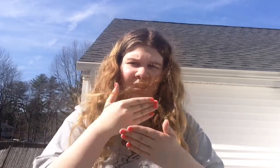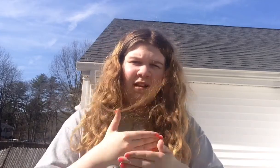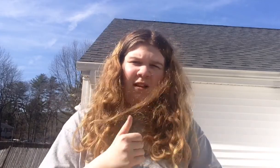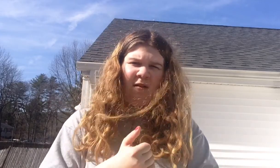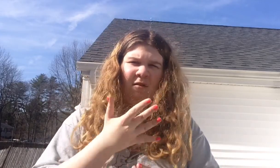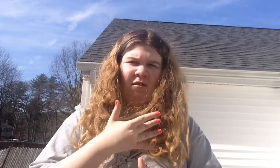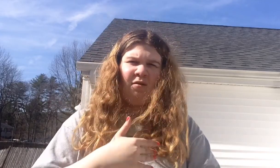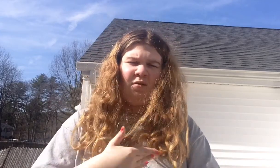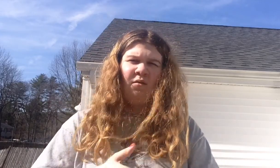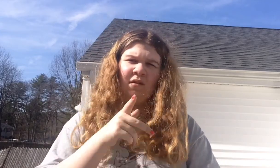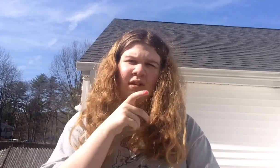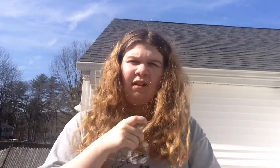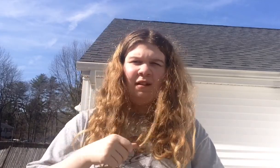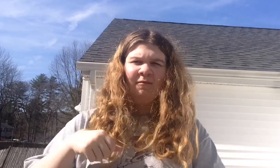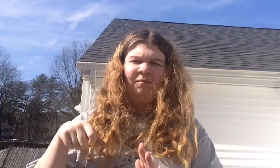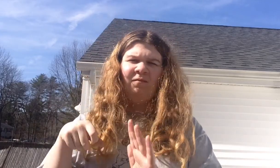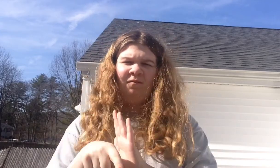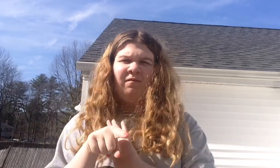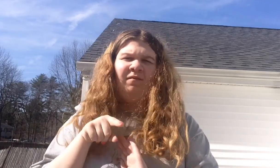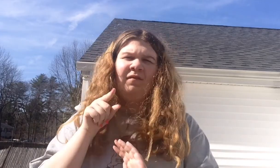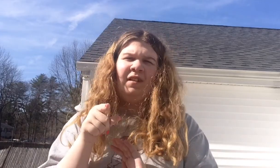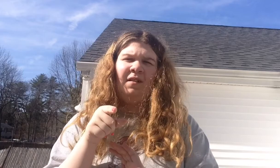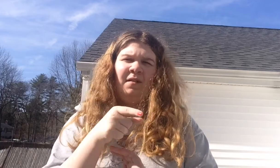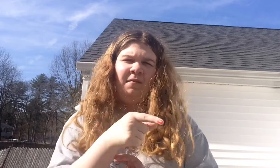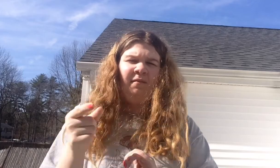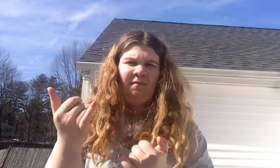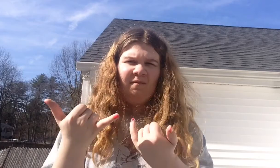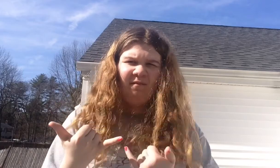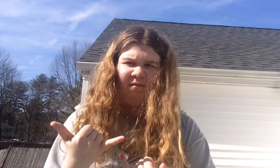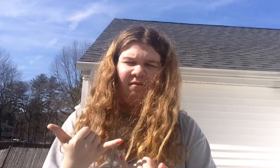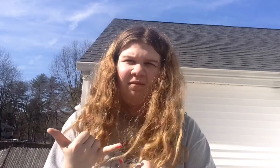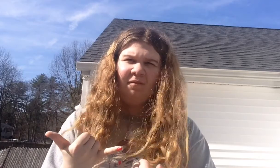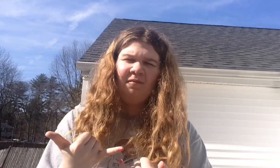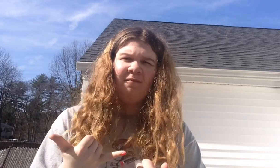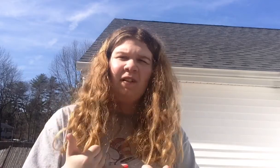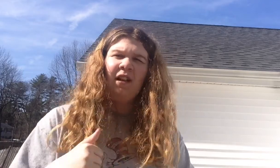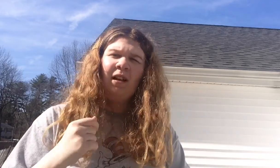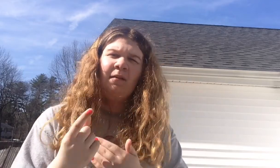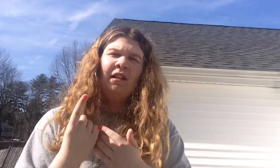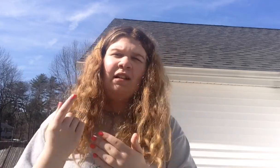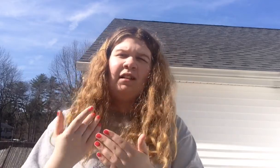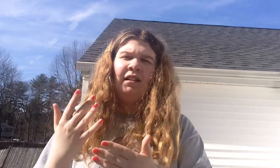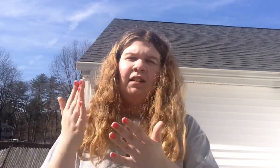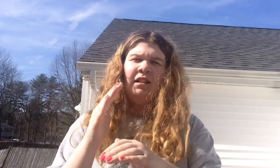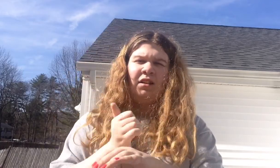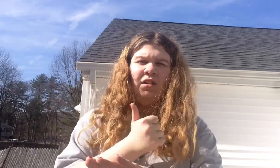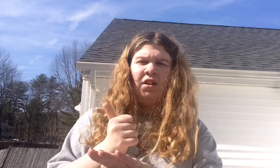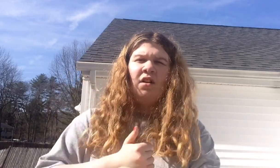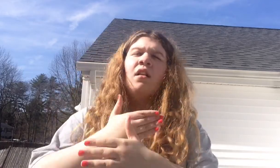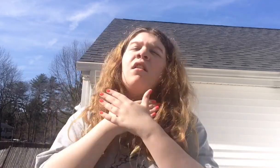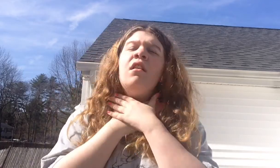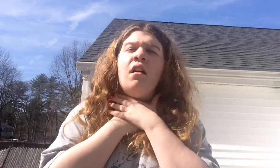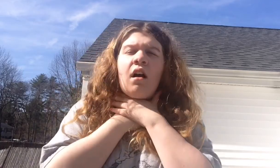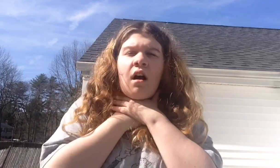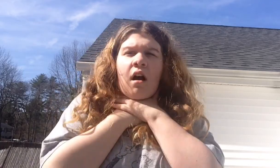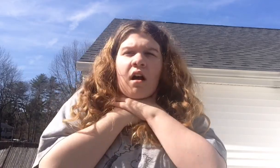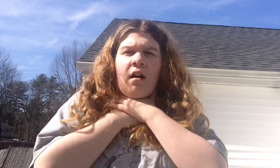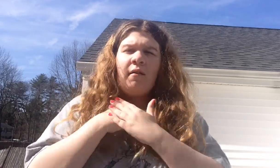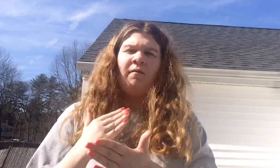them and who's gonna cut them out Sometimes there's a danger of choking on the